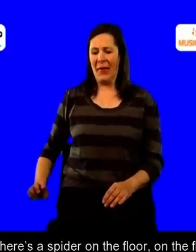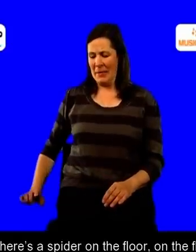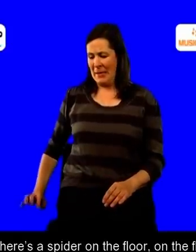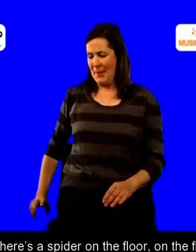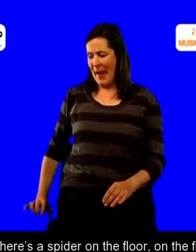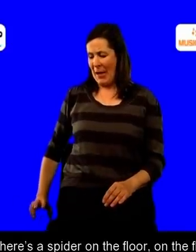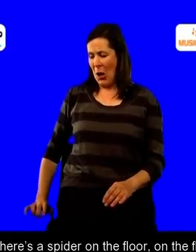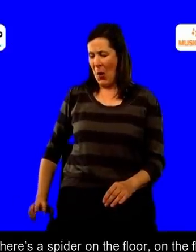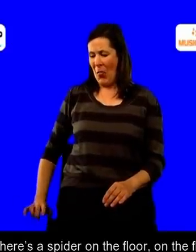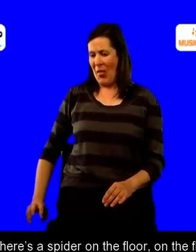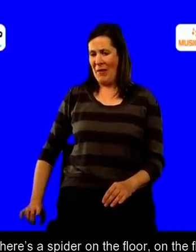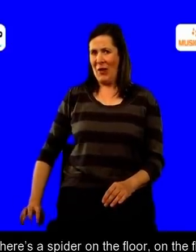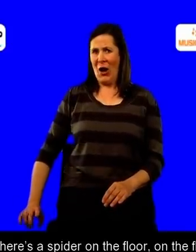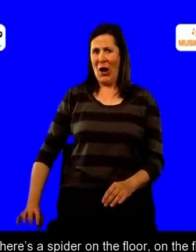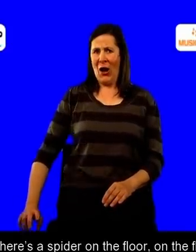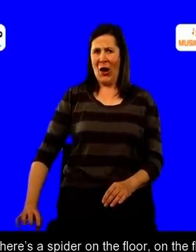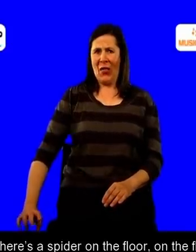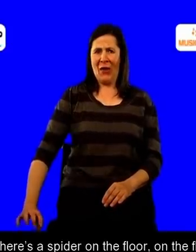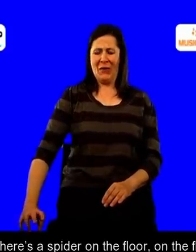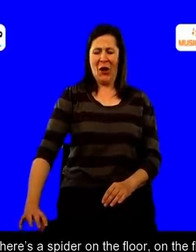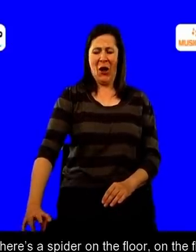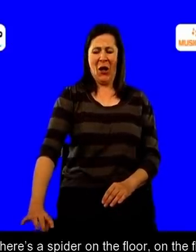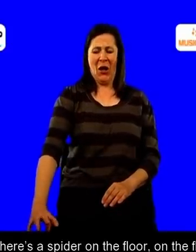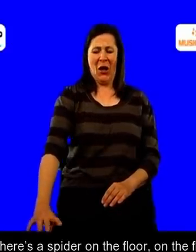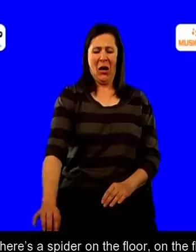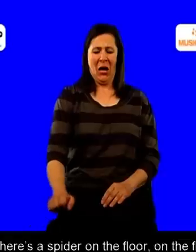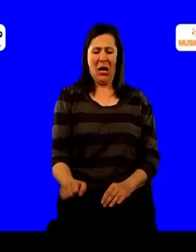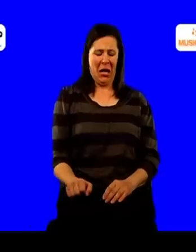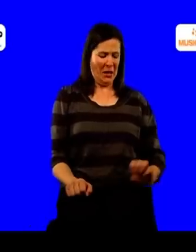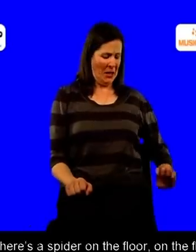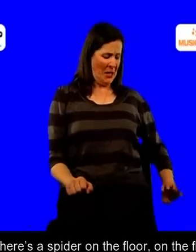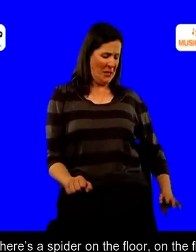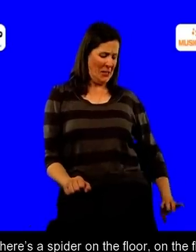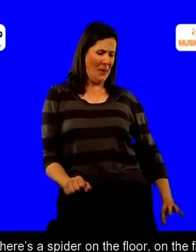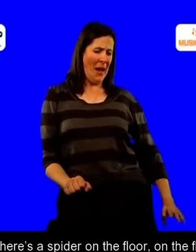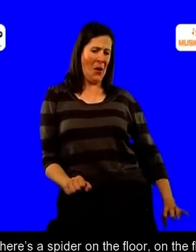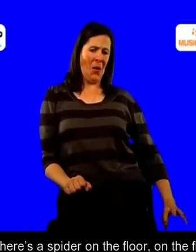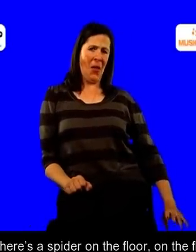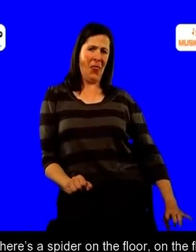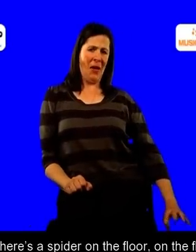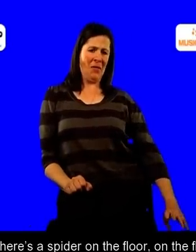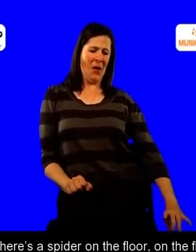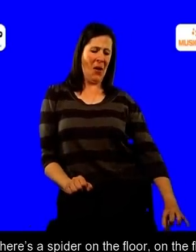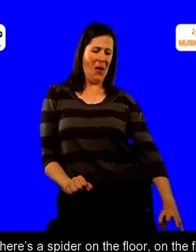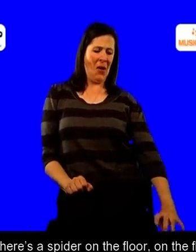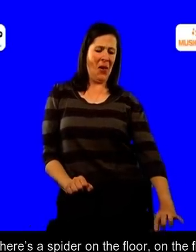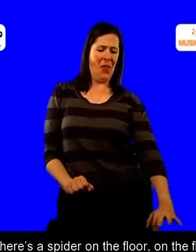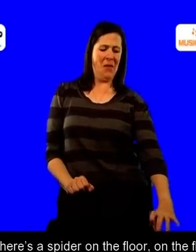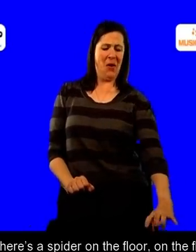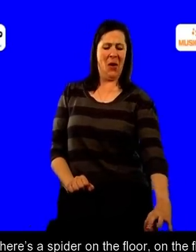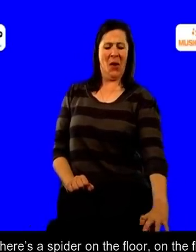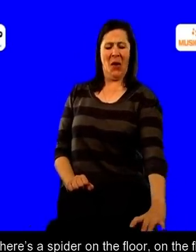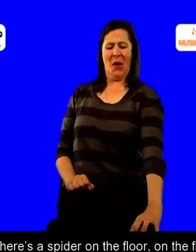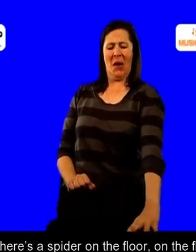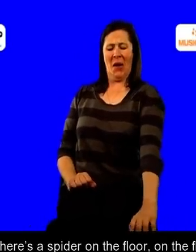There's a spider on the floor, on the floor There's a spider on the floor, on